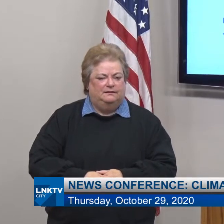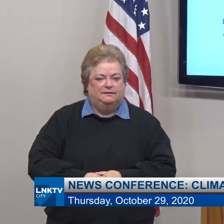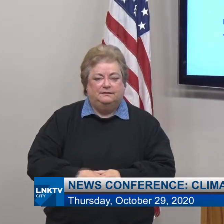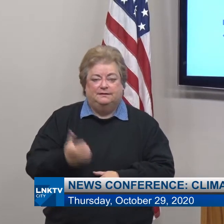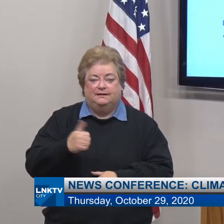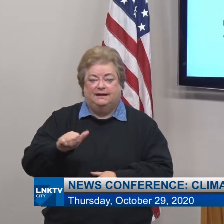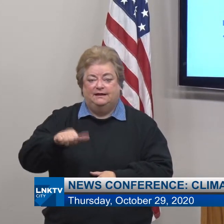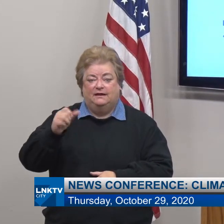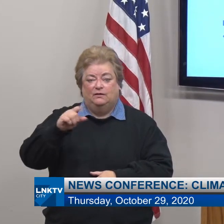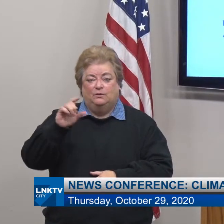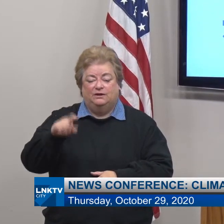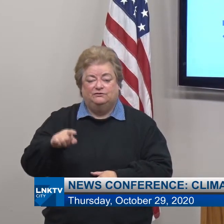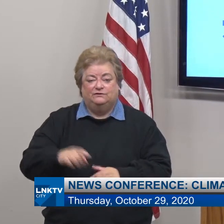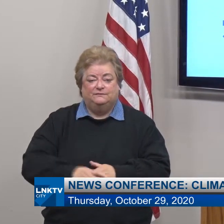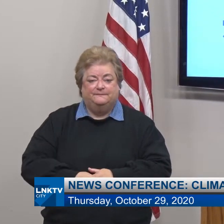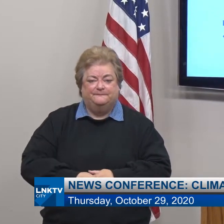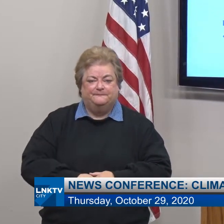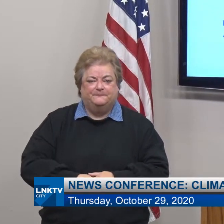Other questions?